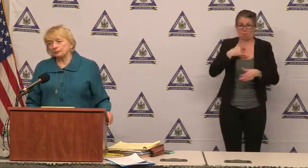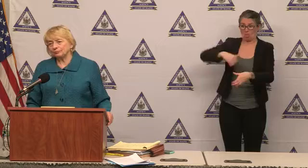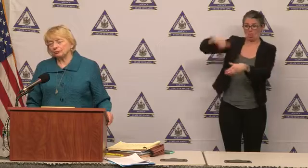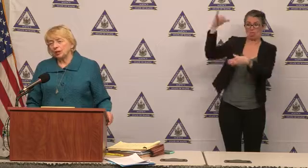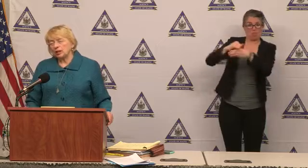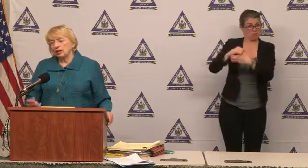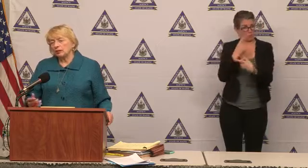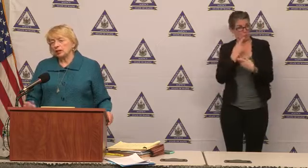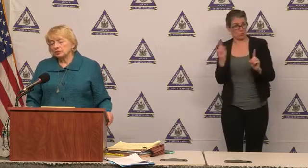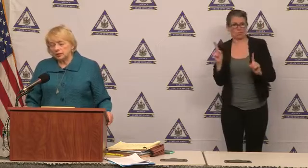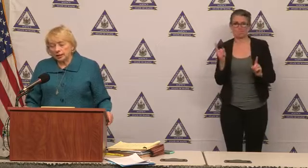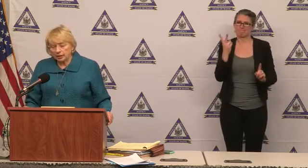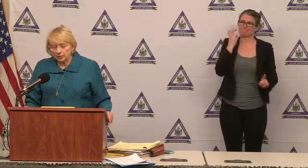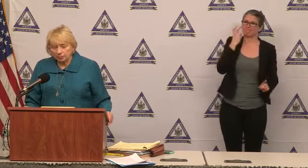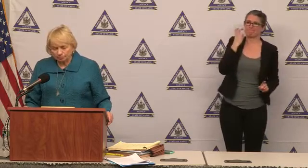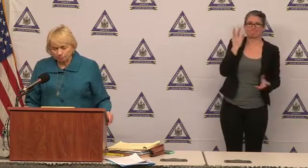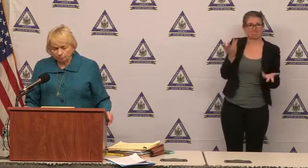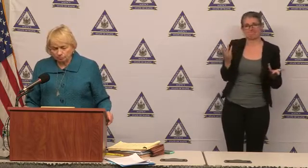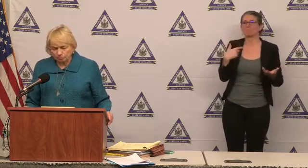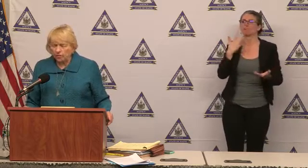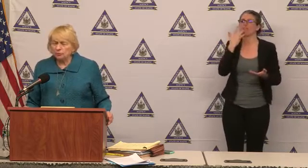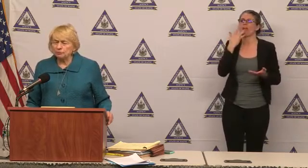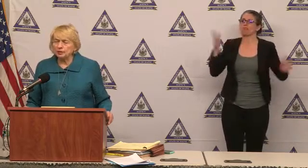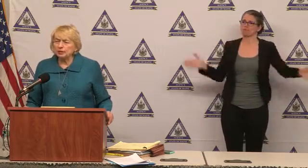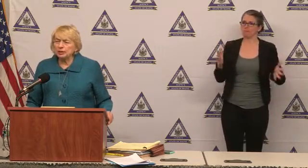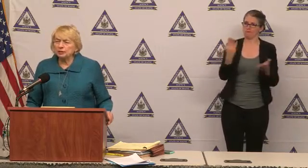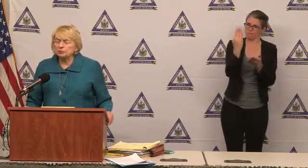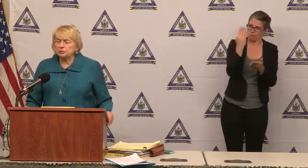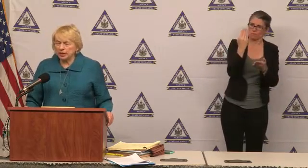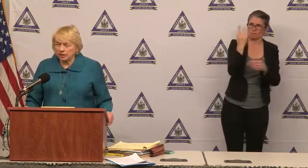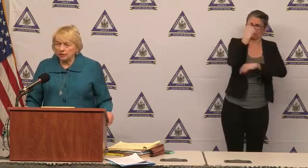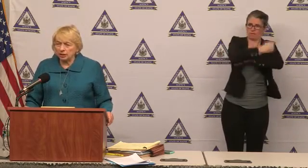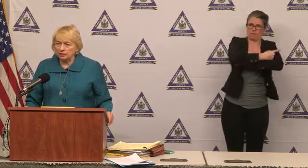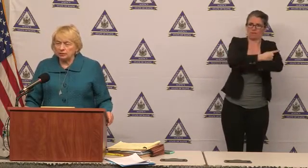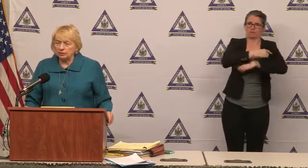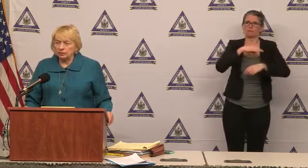time. Yesterday I heard from a